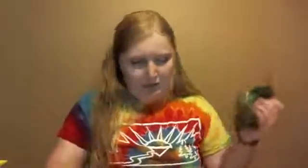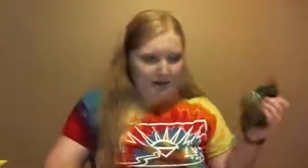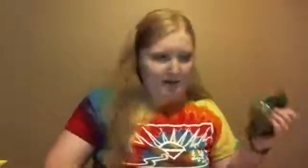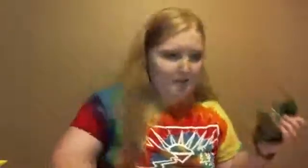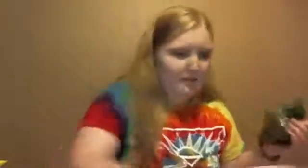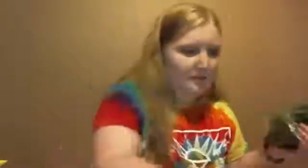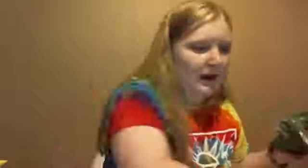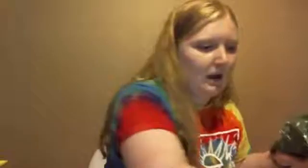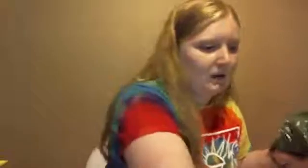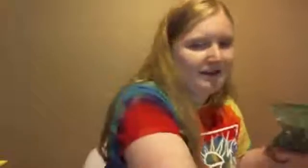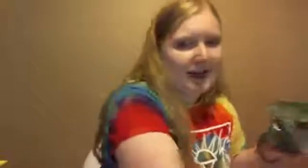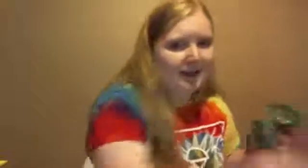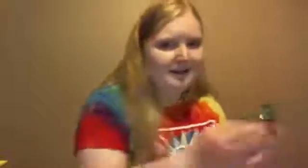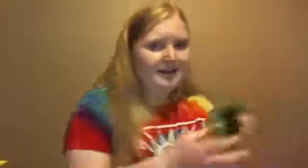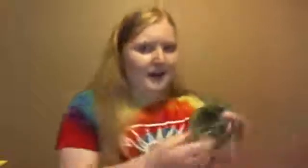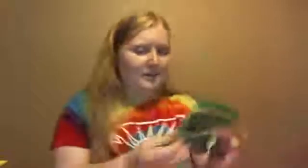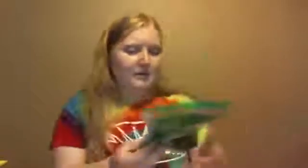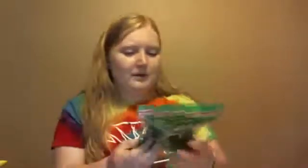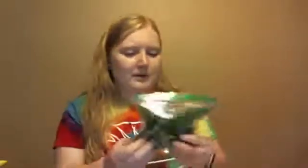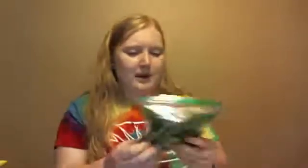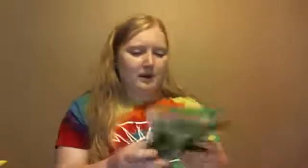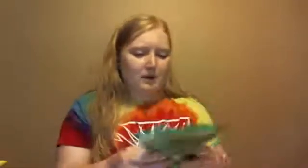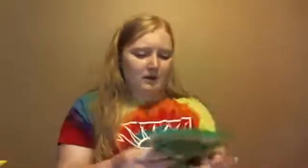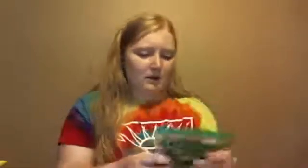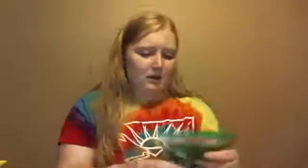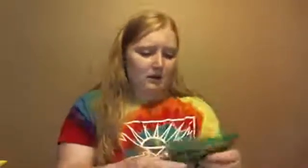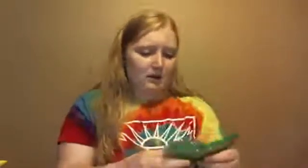grass outside type of smell.